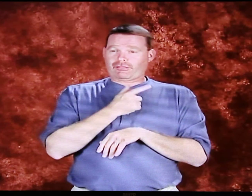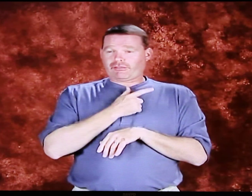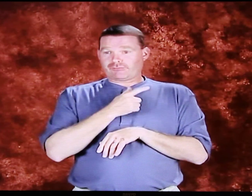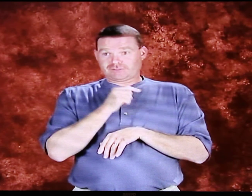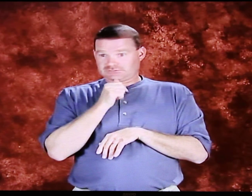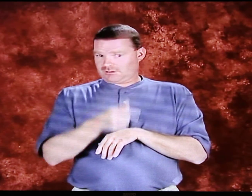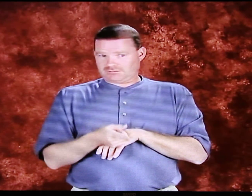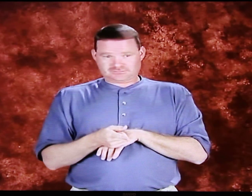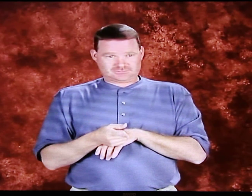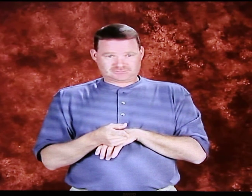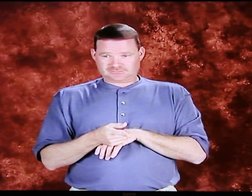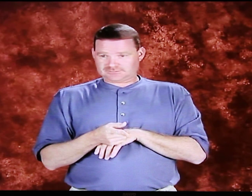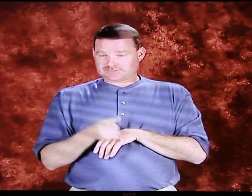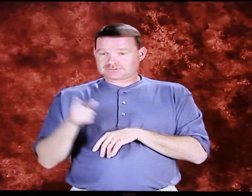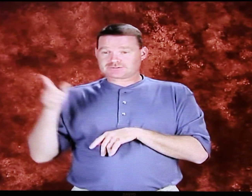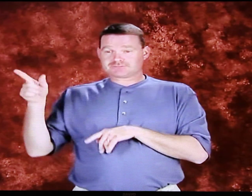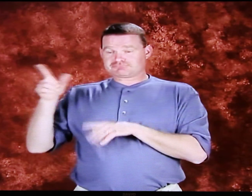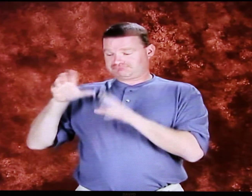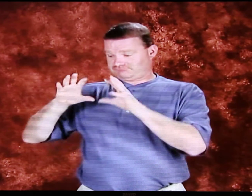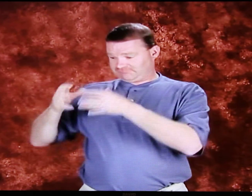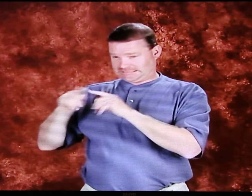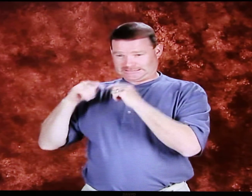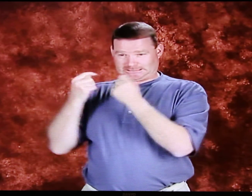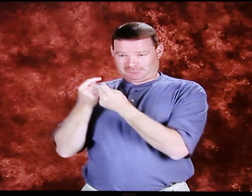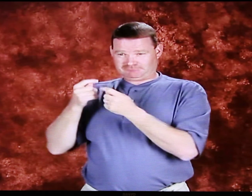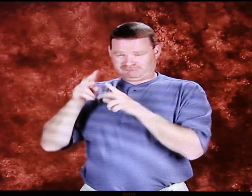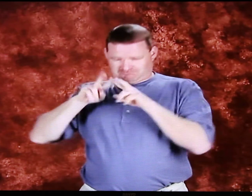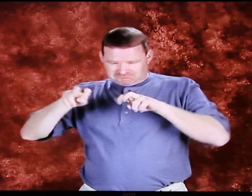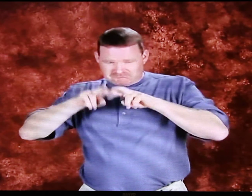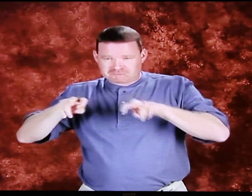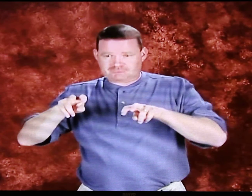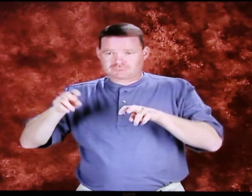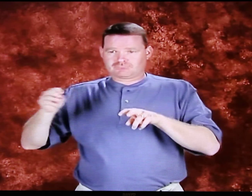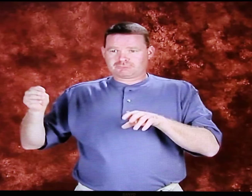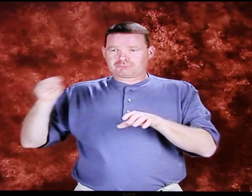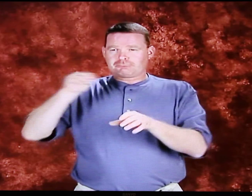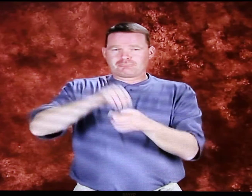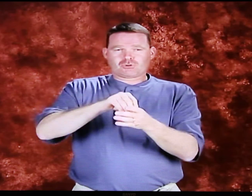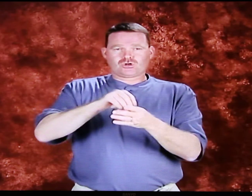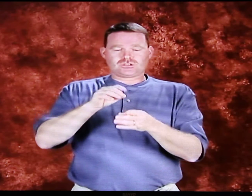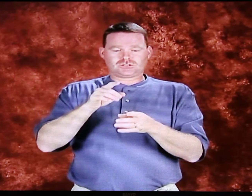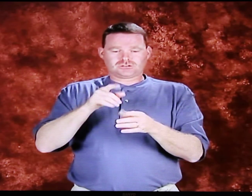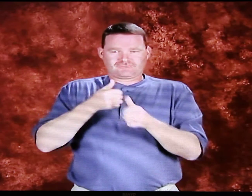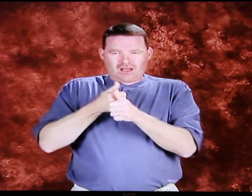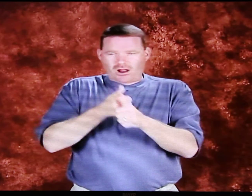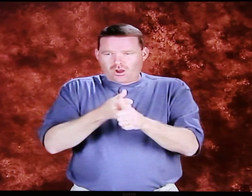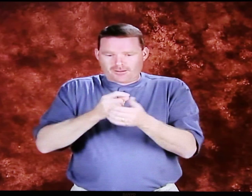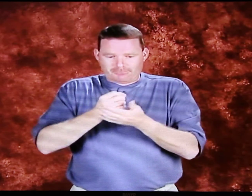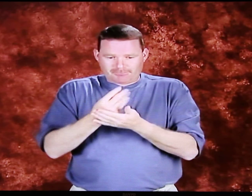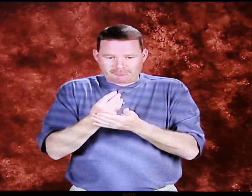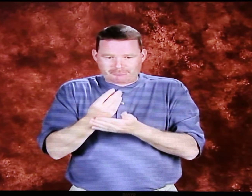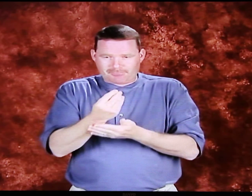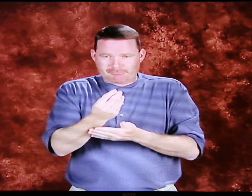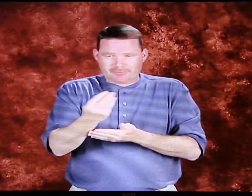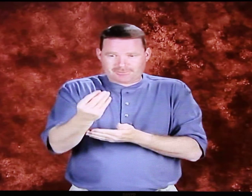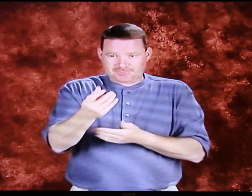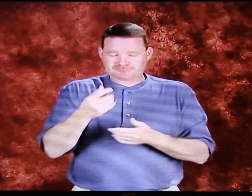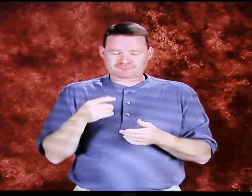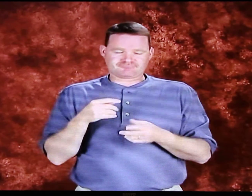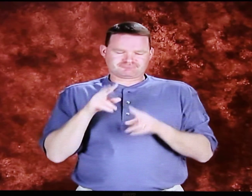whale, it might appear to be lazy, but scientists actually put in a little